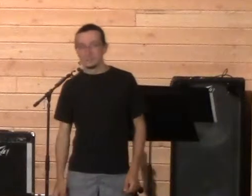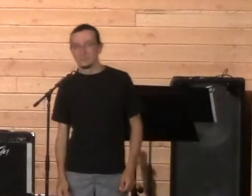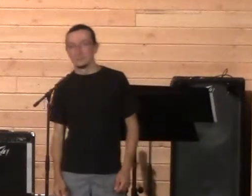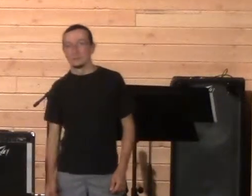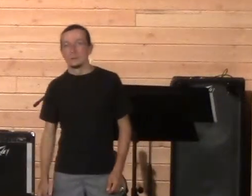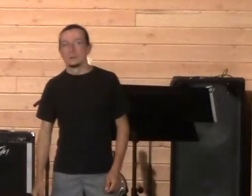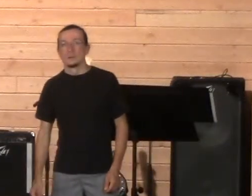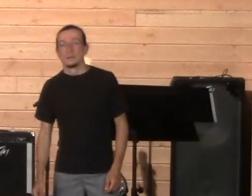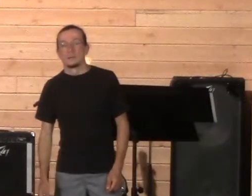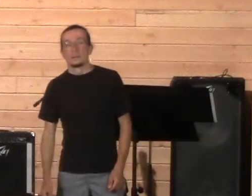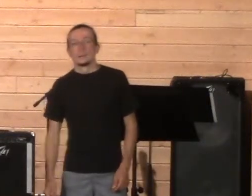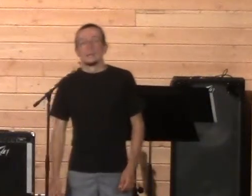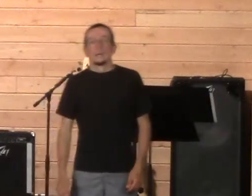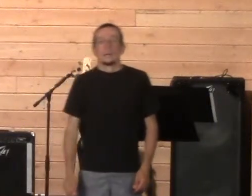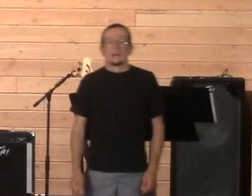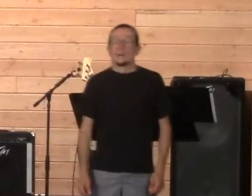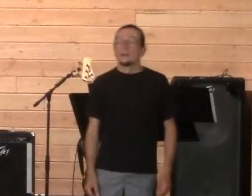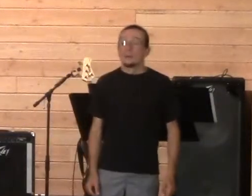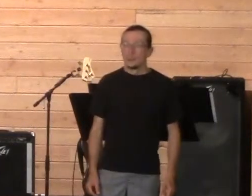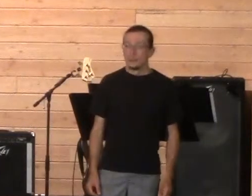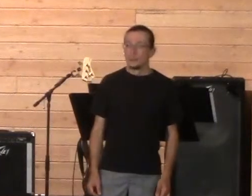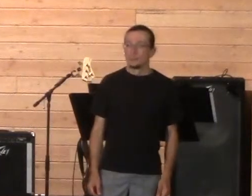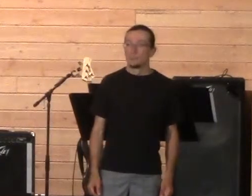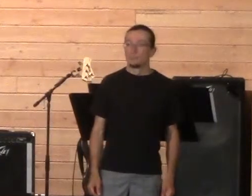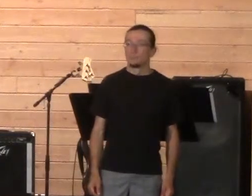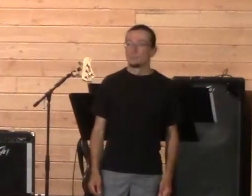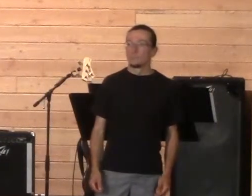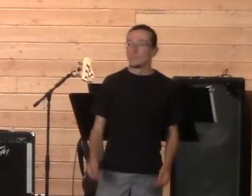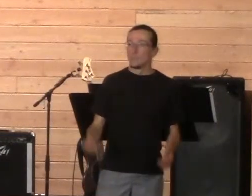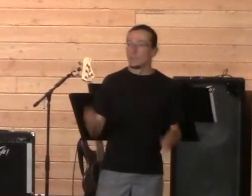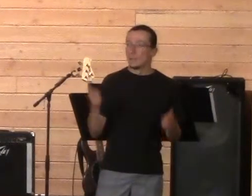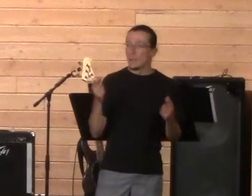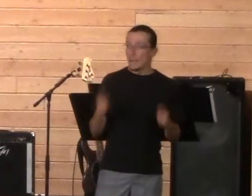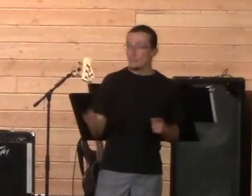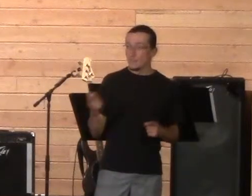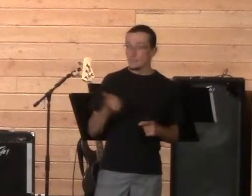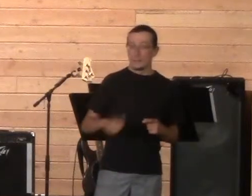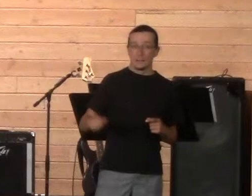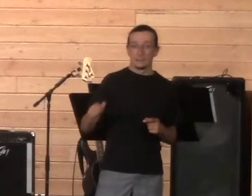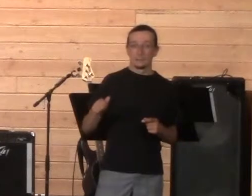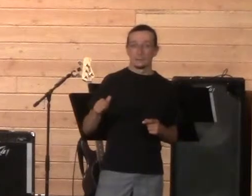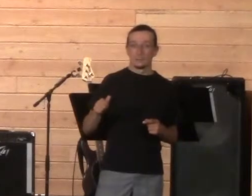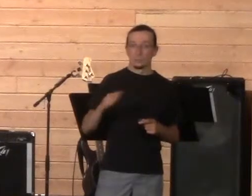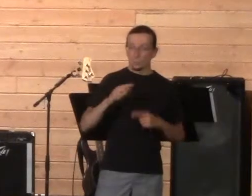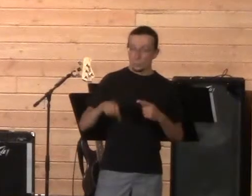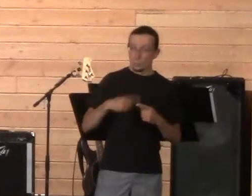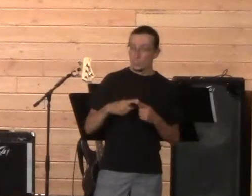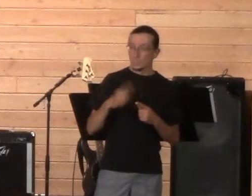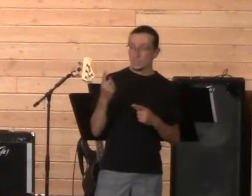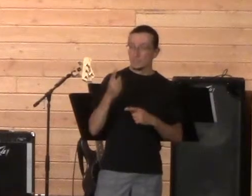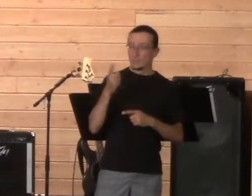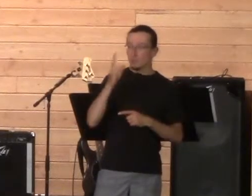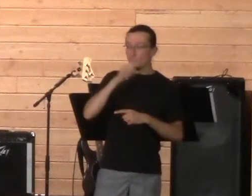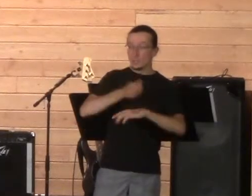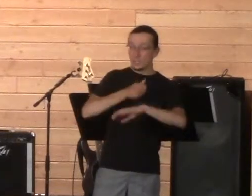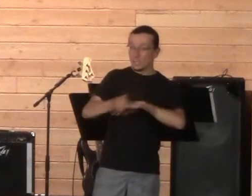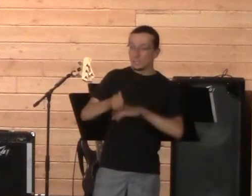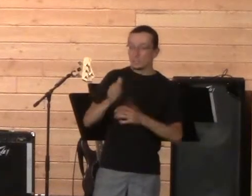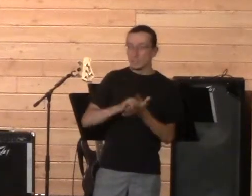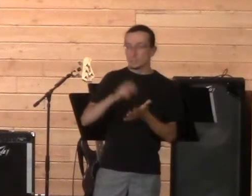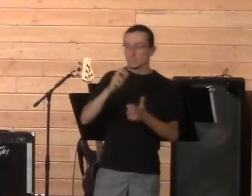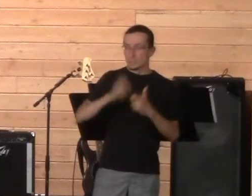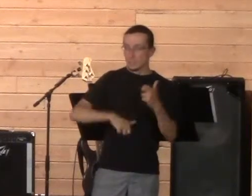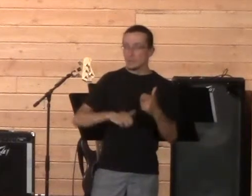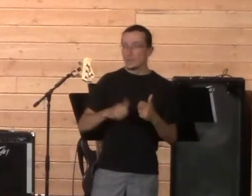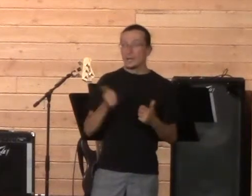It's tough to be accused when you don't deserve it. Has anybody been falsely accused? Okay. Has anybody been accused and it was right on